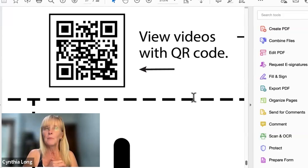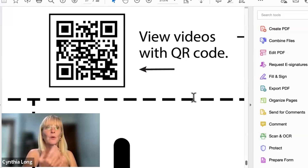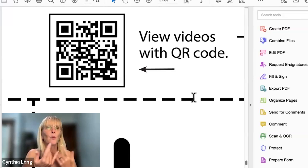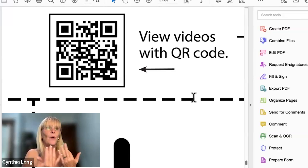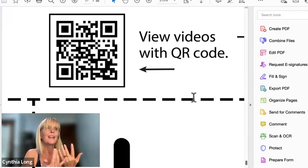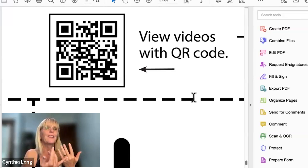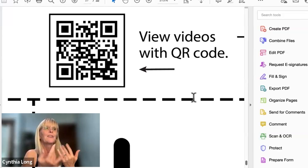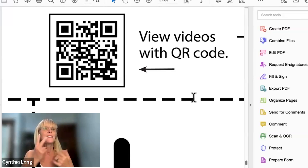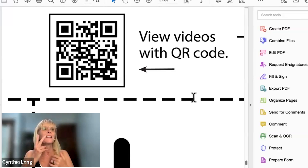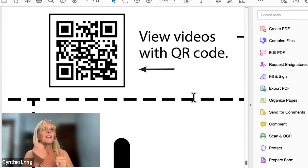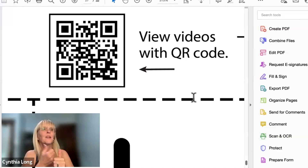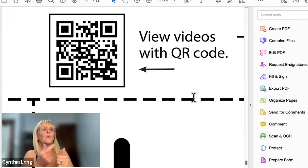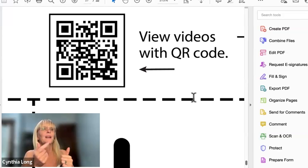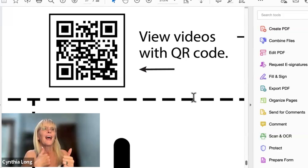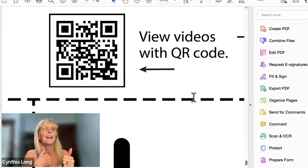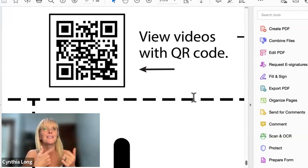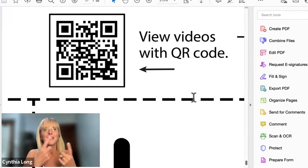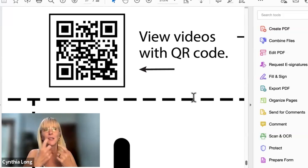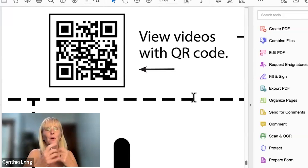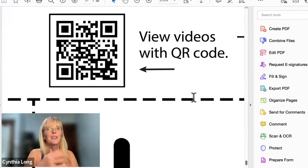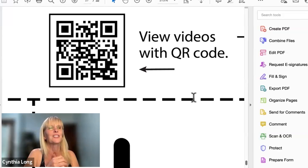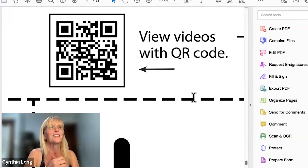going to wait here to see if anyone has any questions.